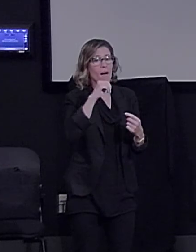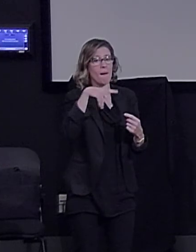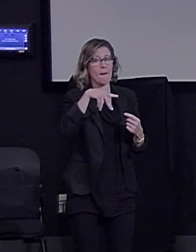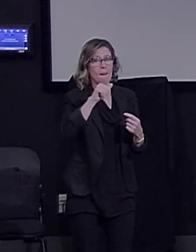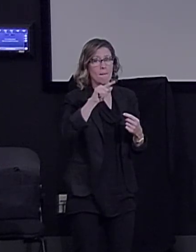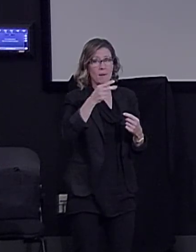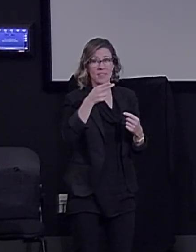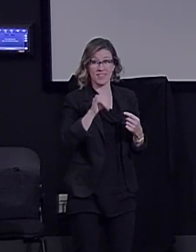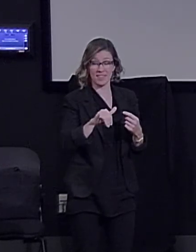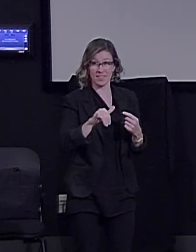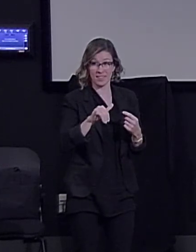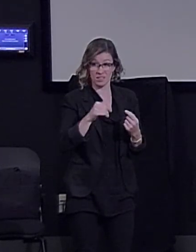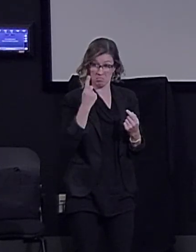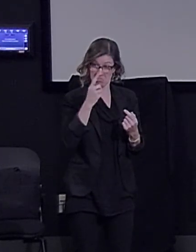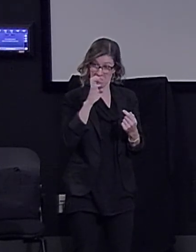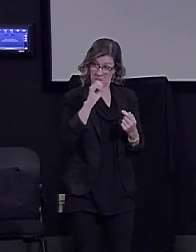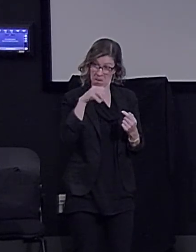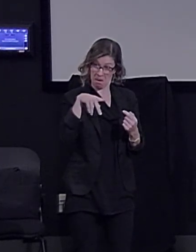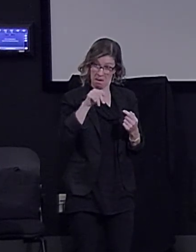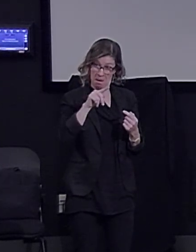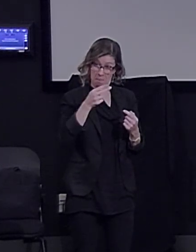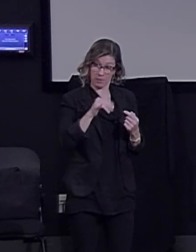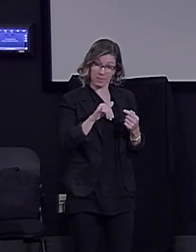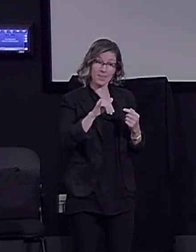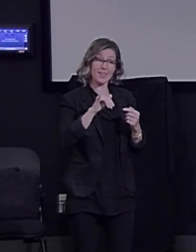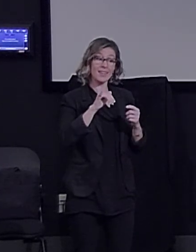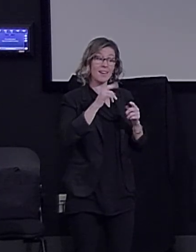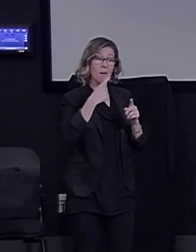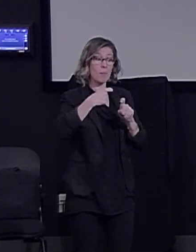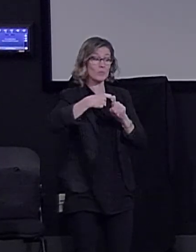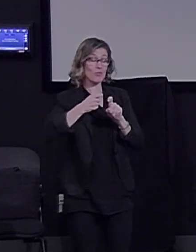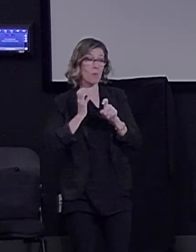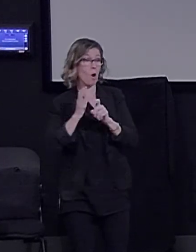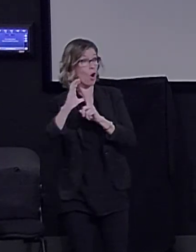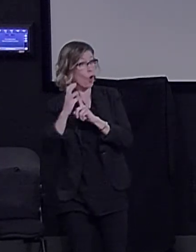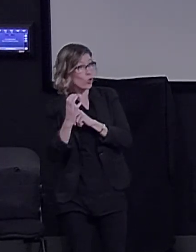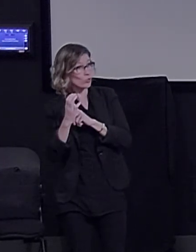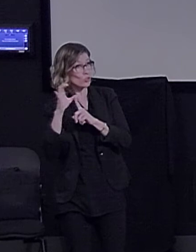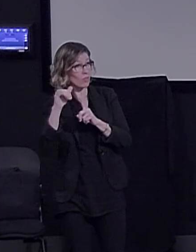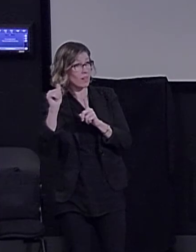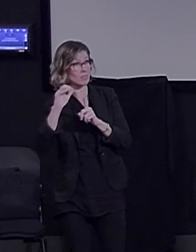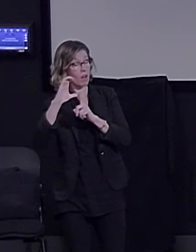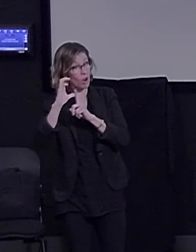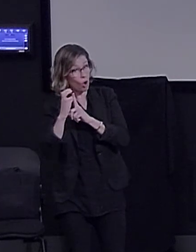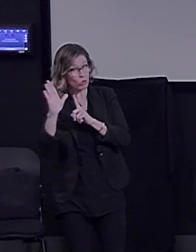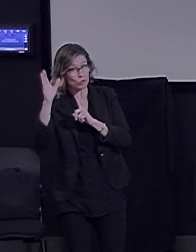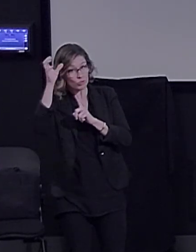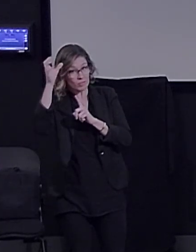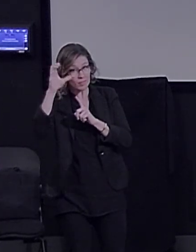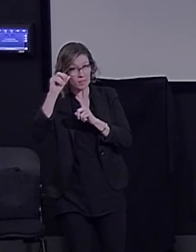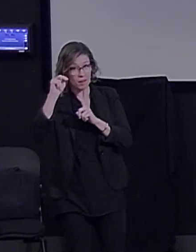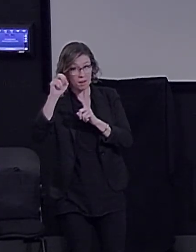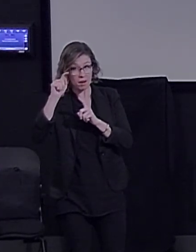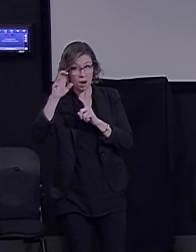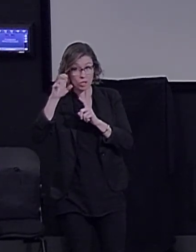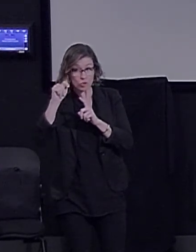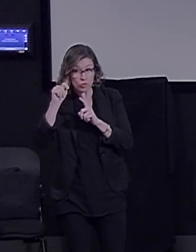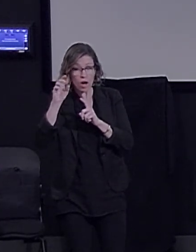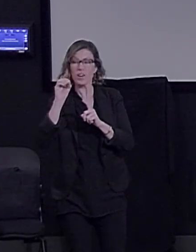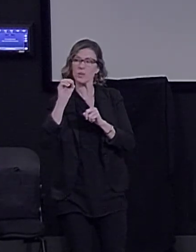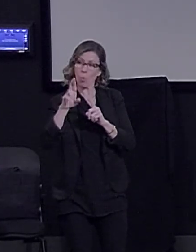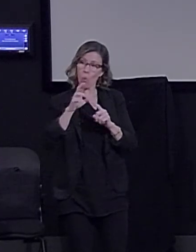Is empathy a cultural construct, or is it an